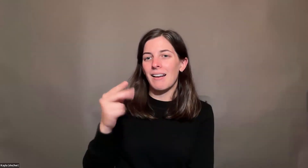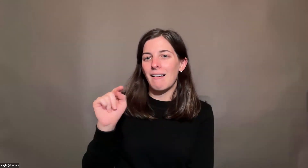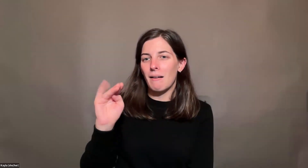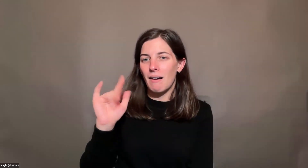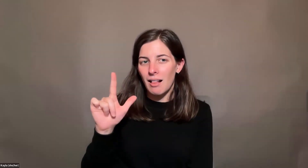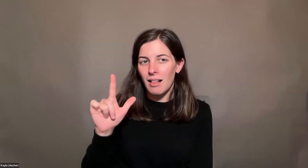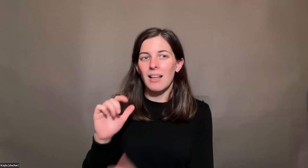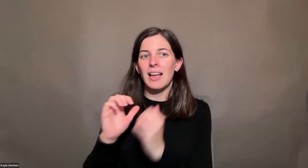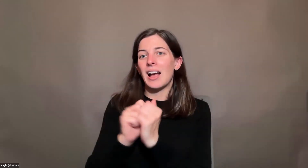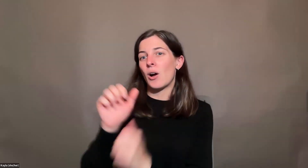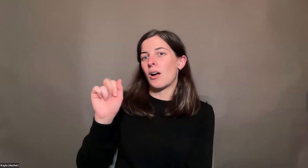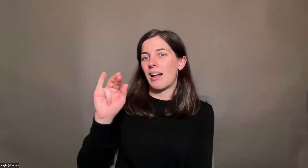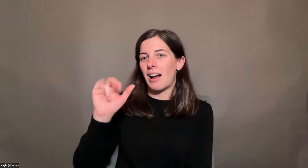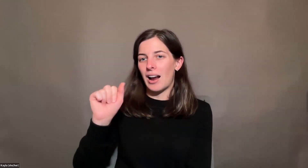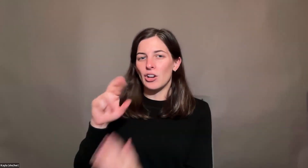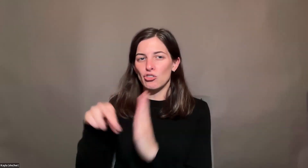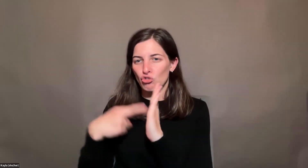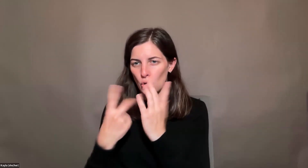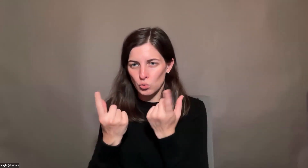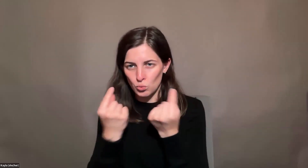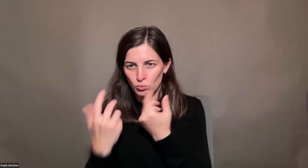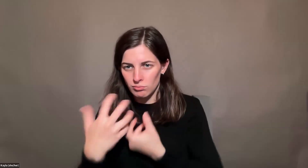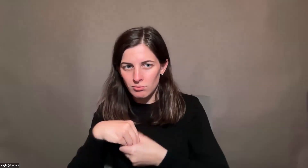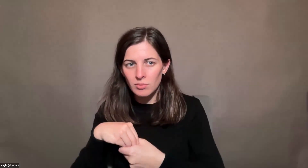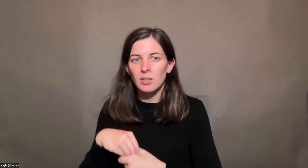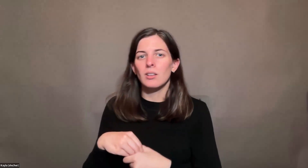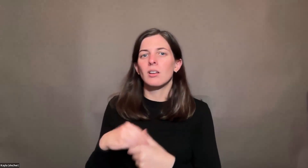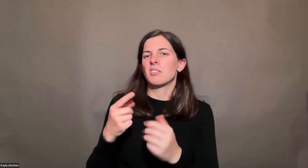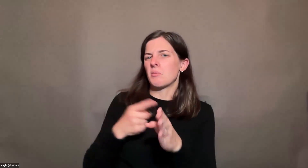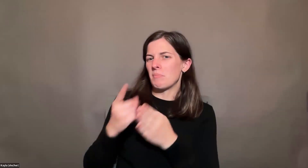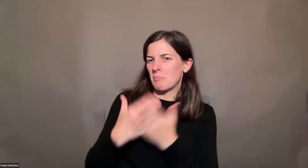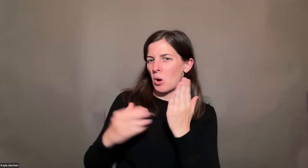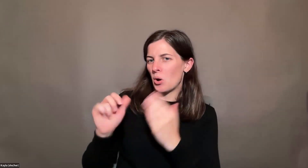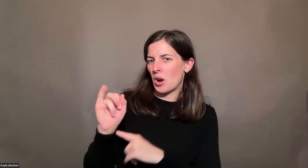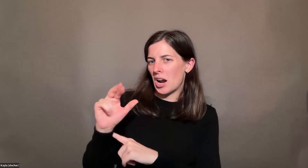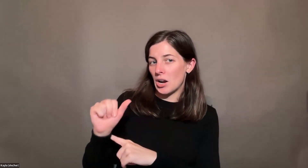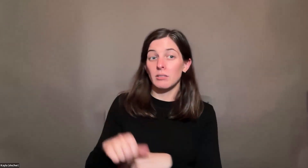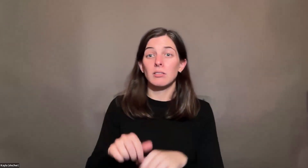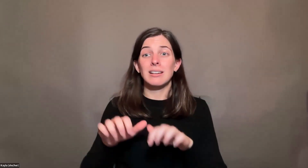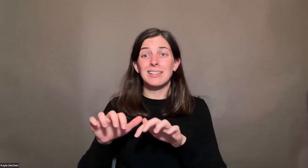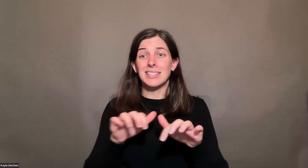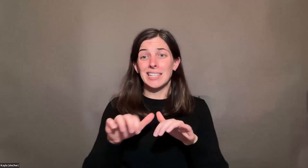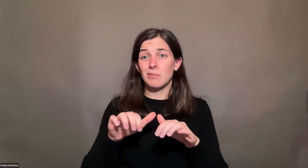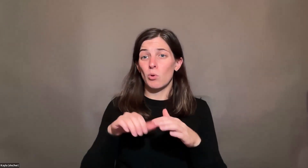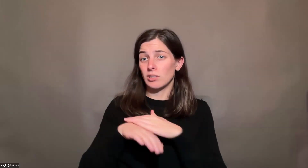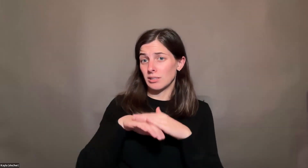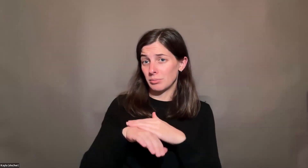or what is the main purpose of area roles, and keyboard accessibility. Um,